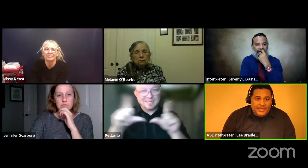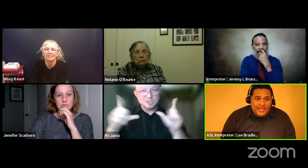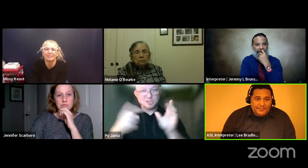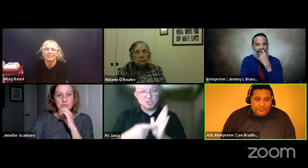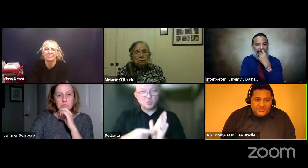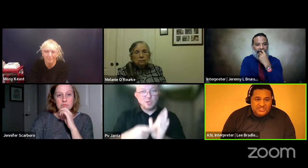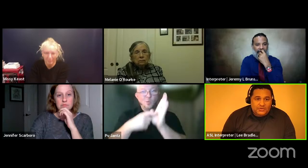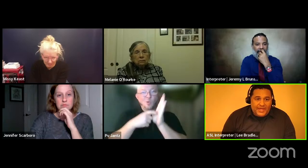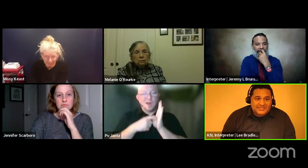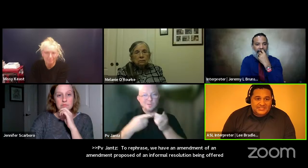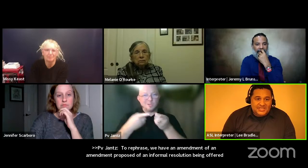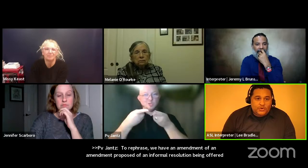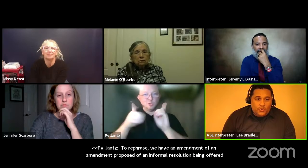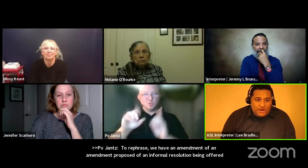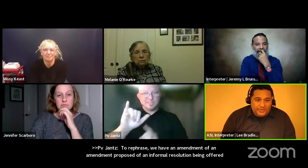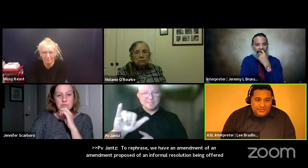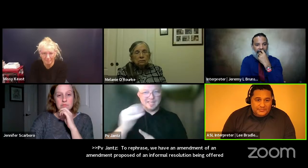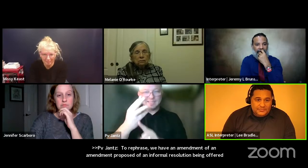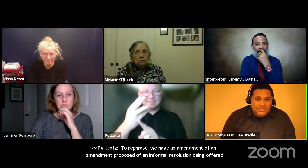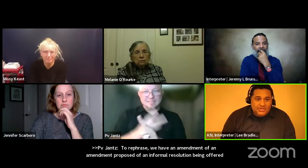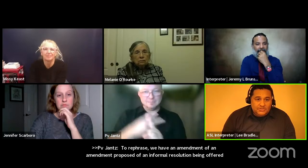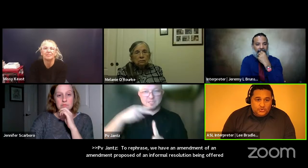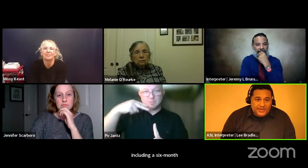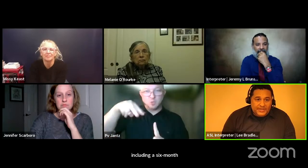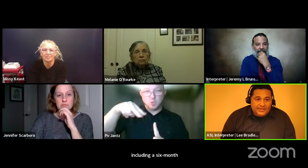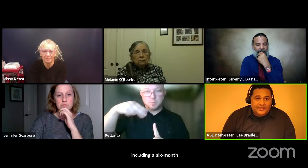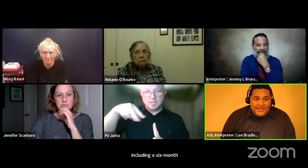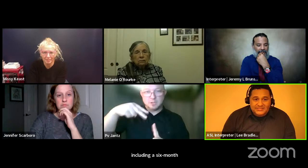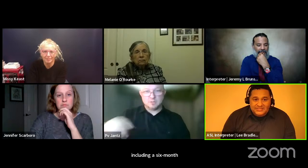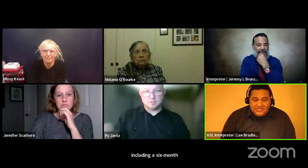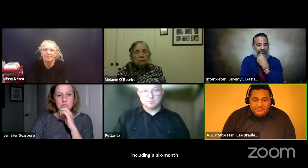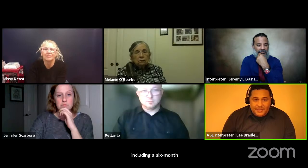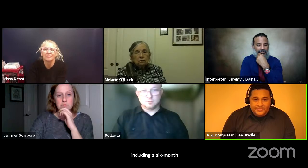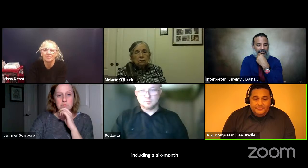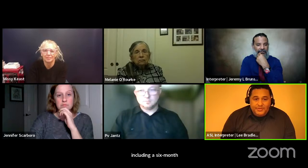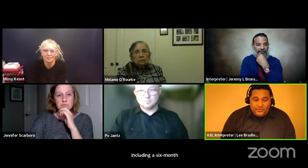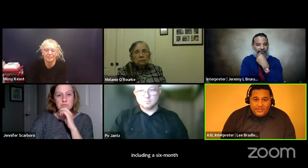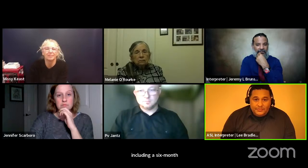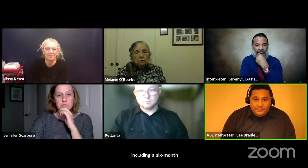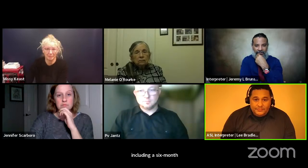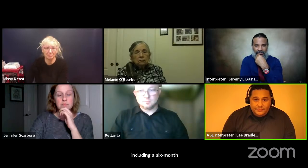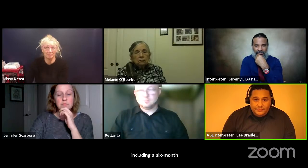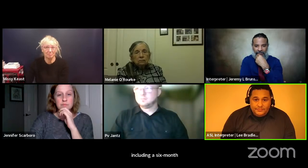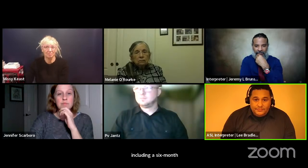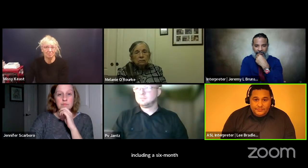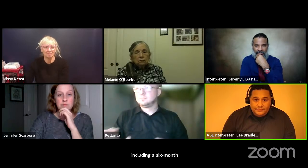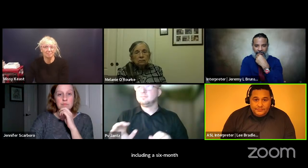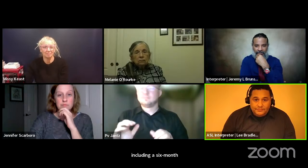following a provisional licensee requirement during that 6-month period.